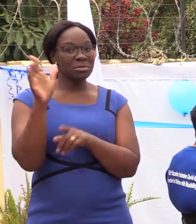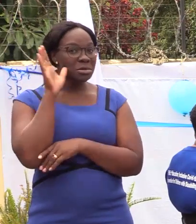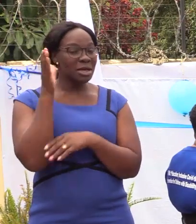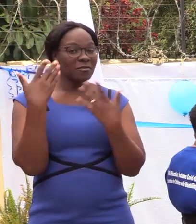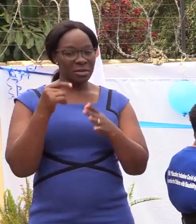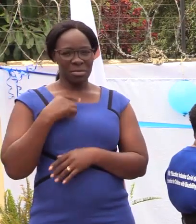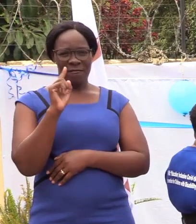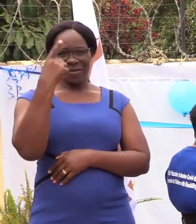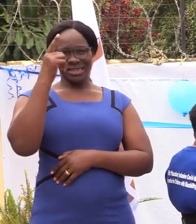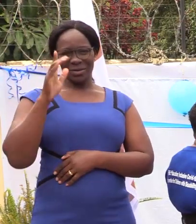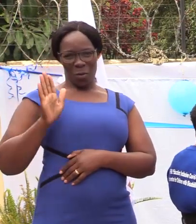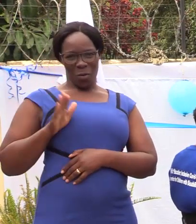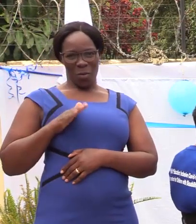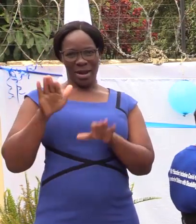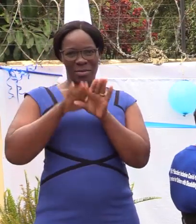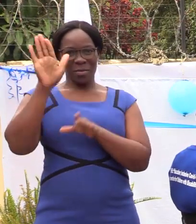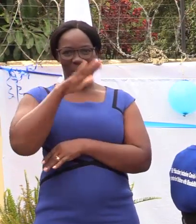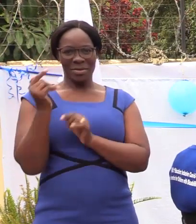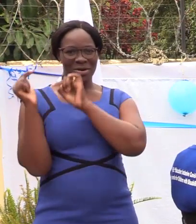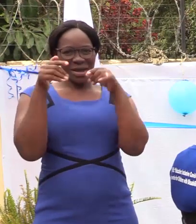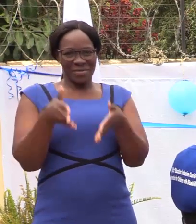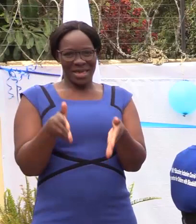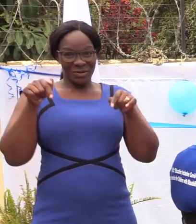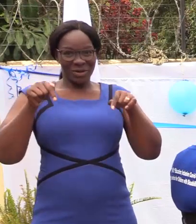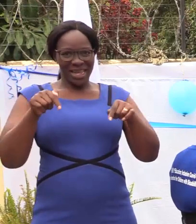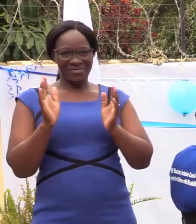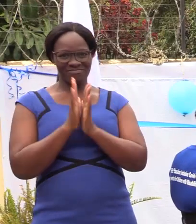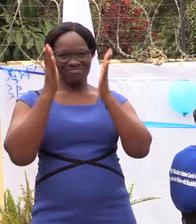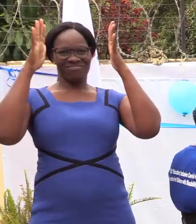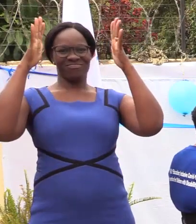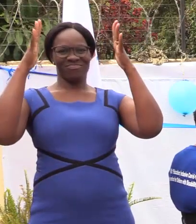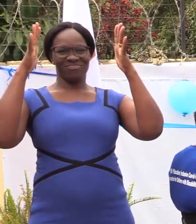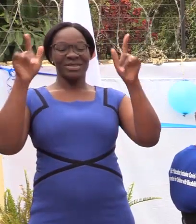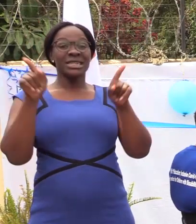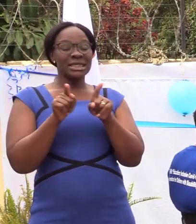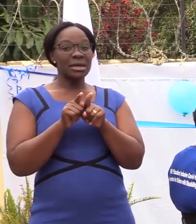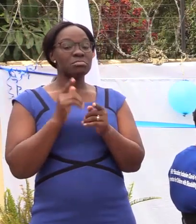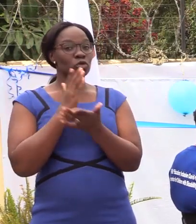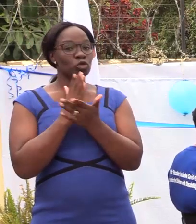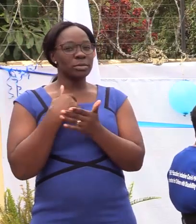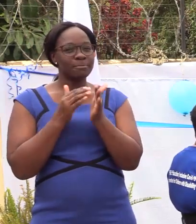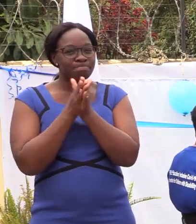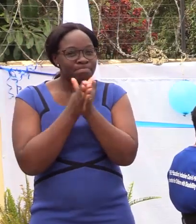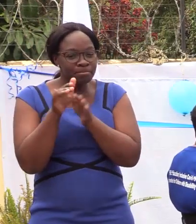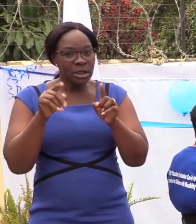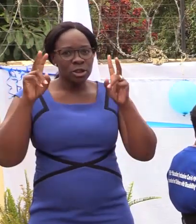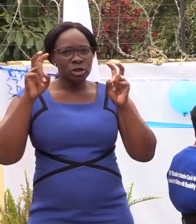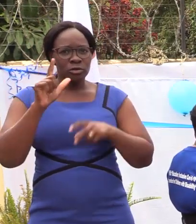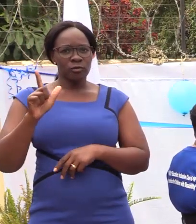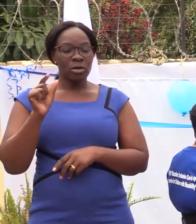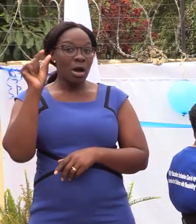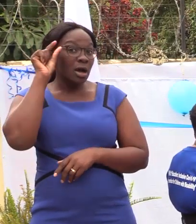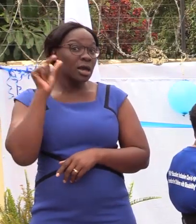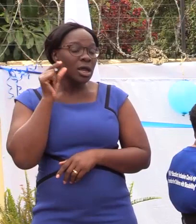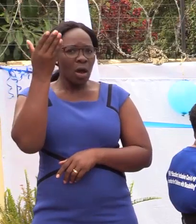said I'm the first female member of parliament to be here to launch. And you know, I also take very keen interest on these issues of gender, because